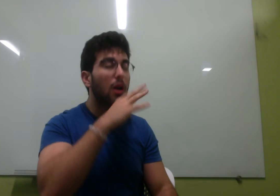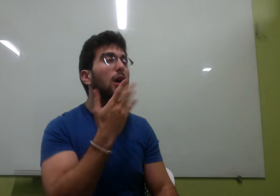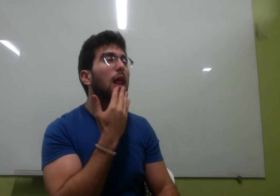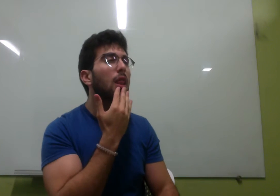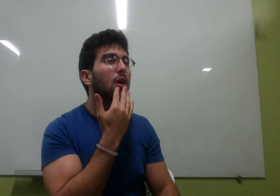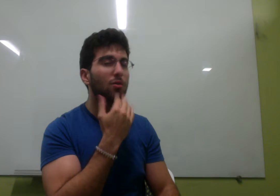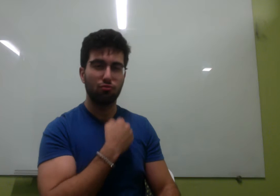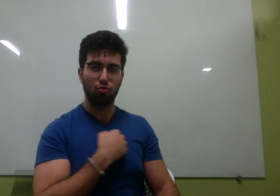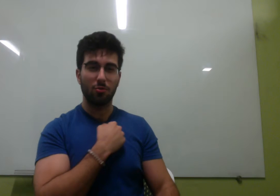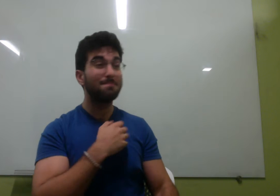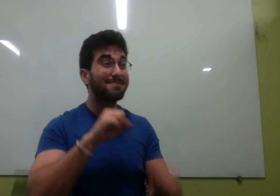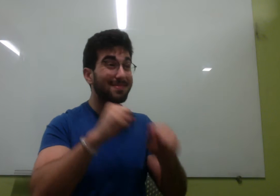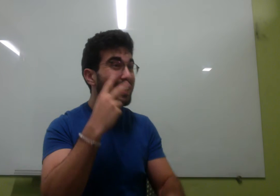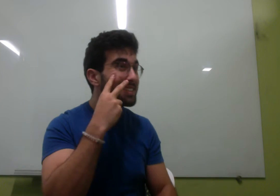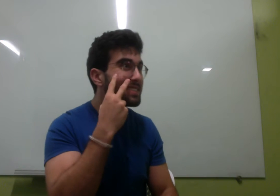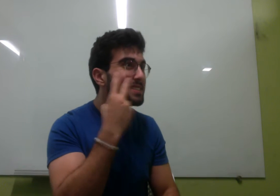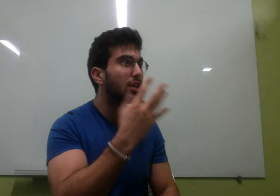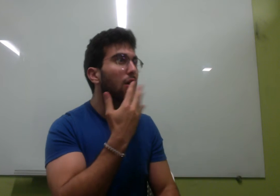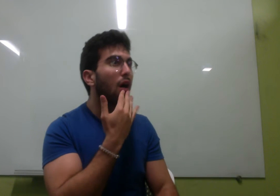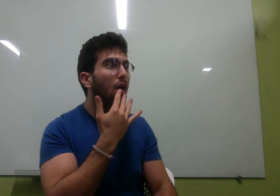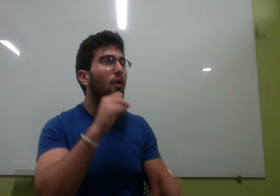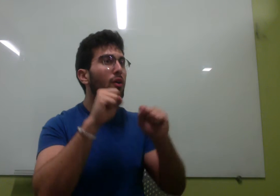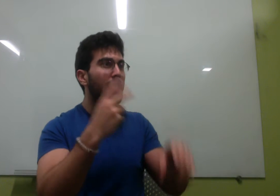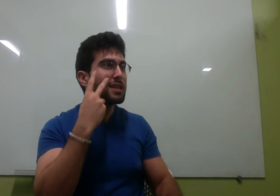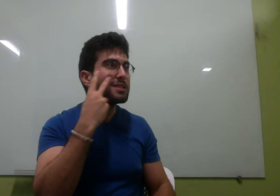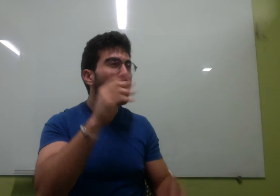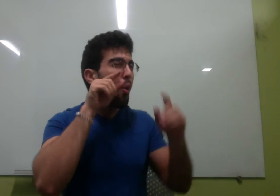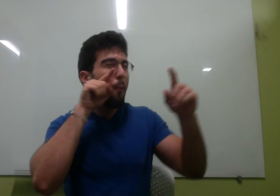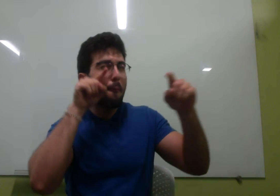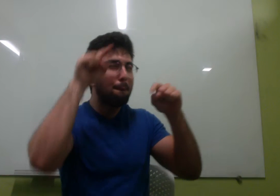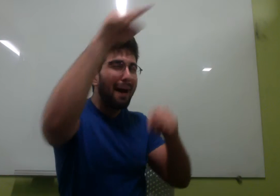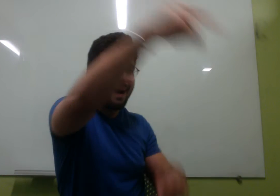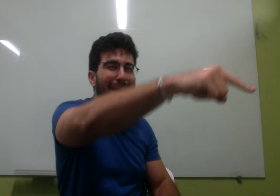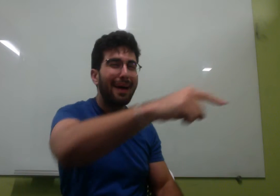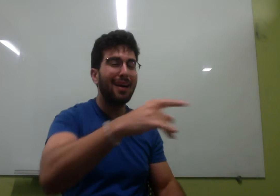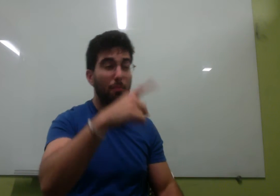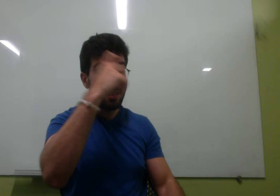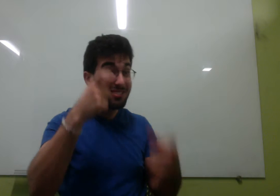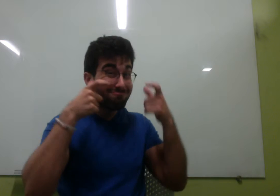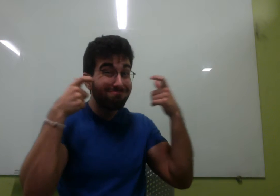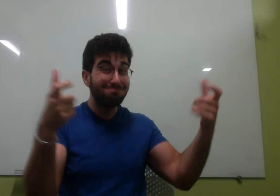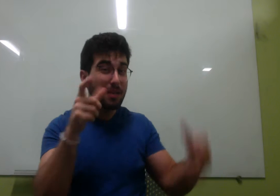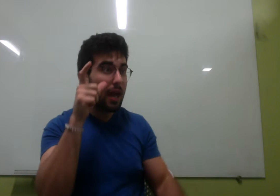those wide-angle lens eyeballs, and they're huge, is really handy because